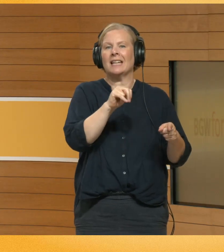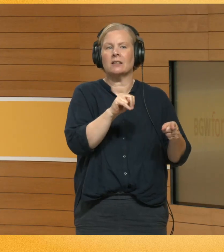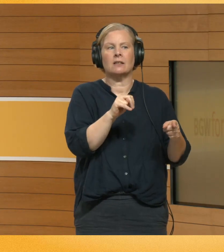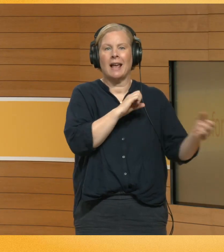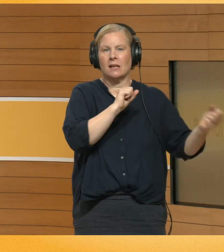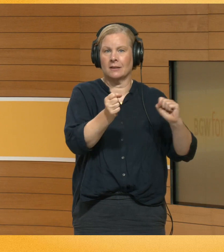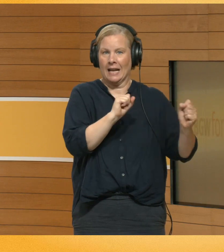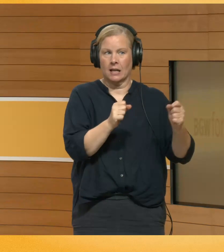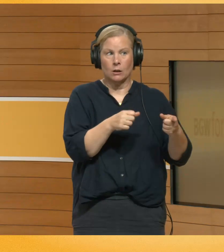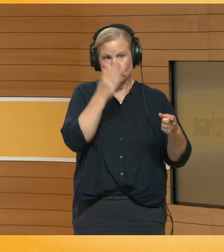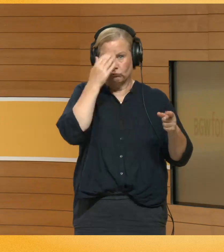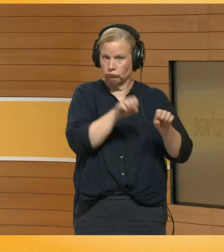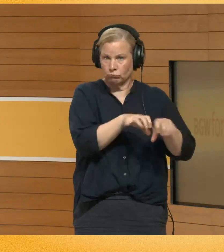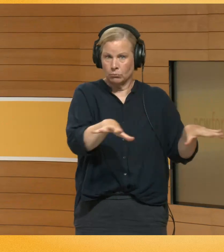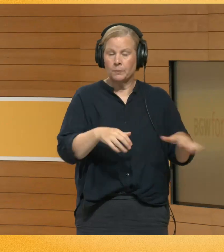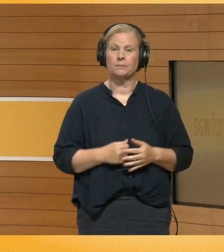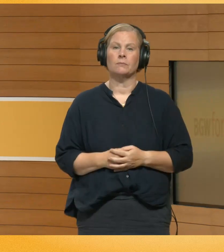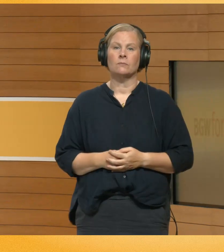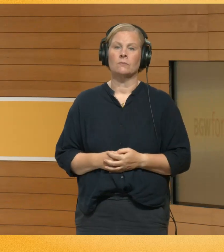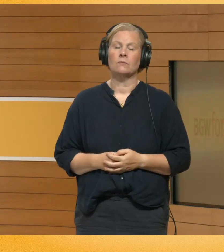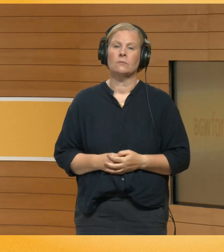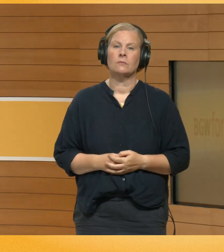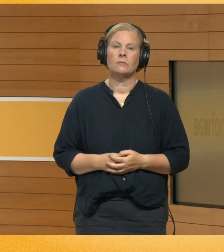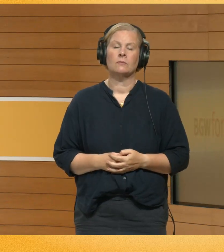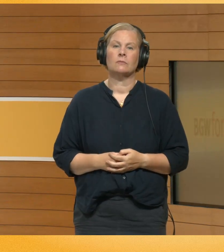In Switzerland, kinesthetics is very well known.